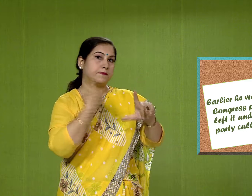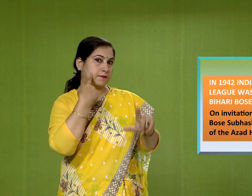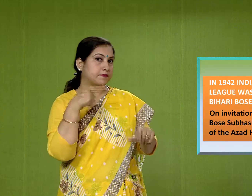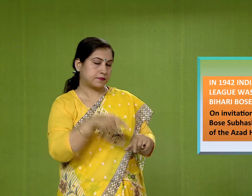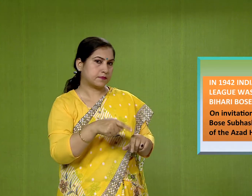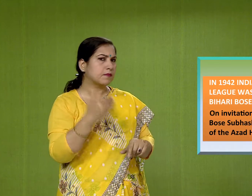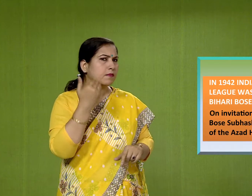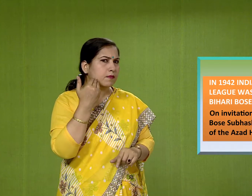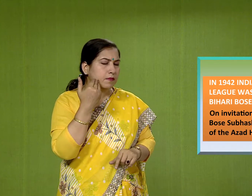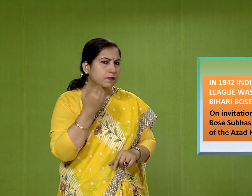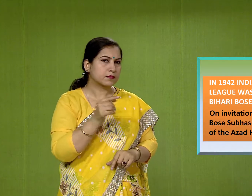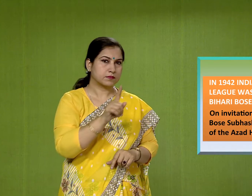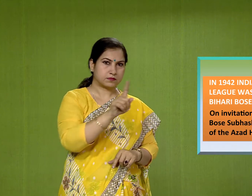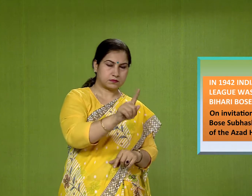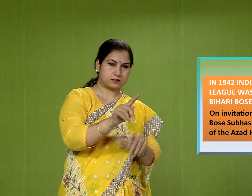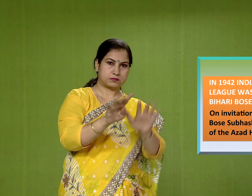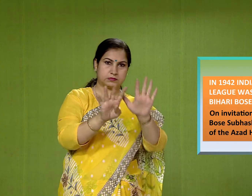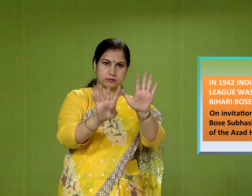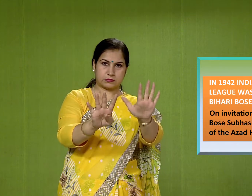In the year 1942,